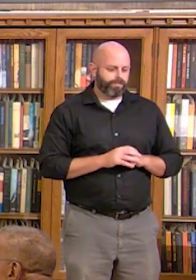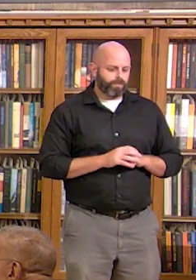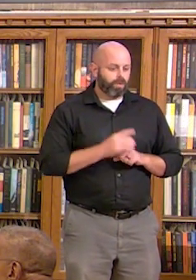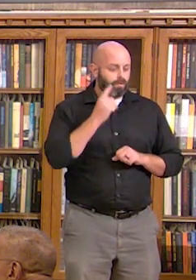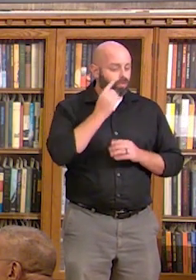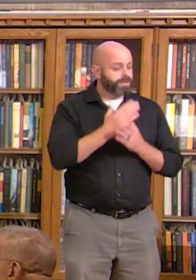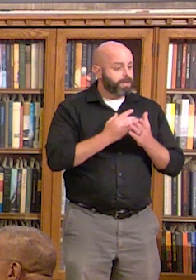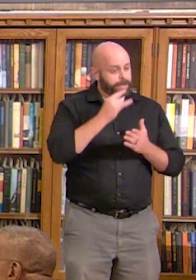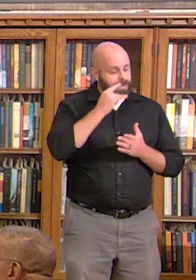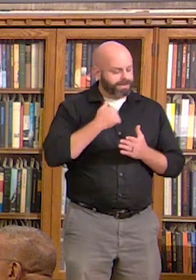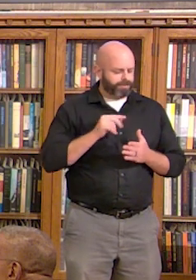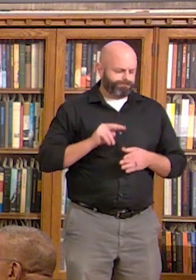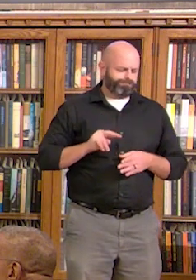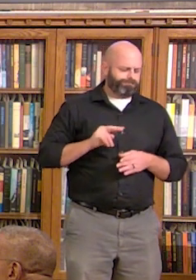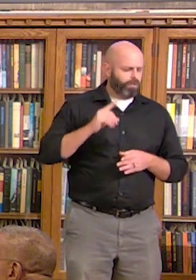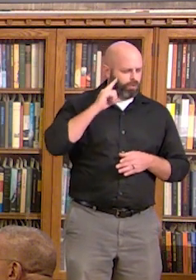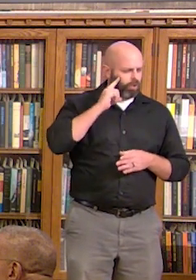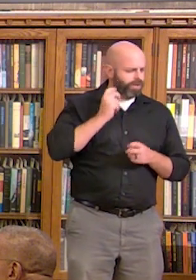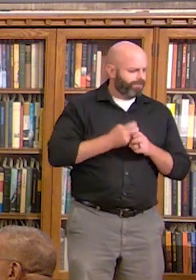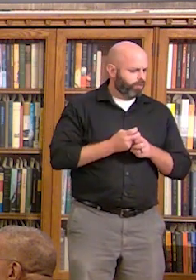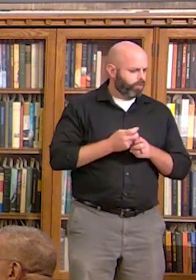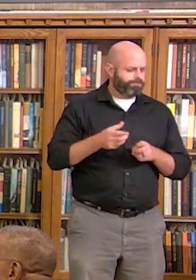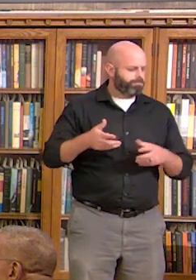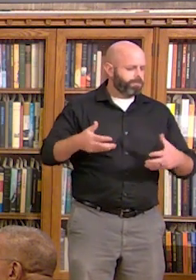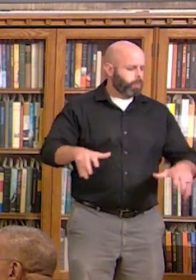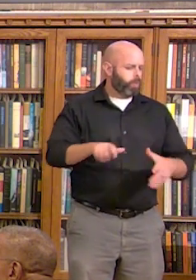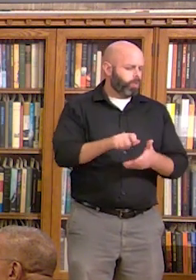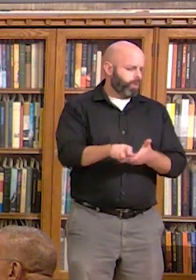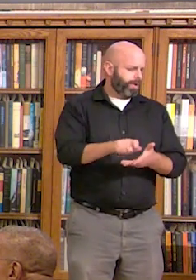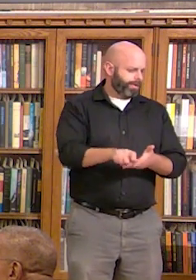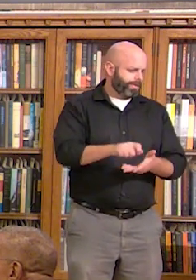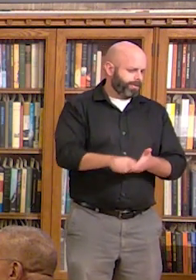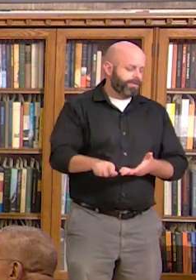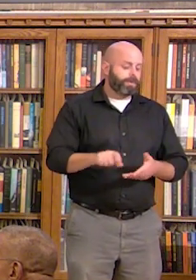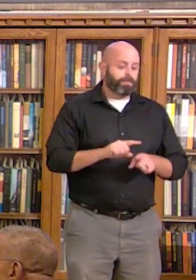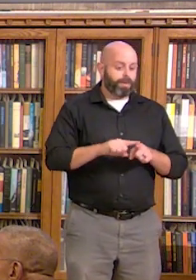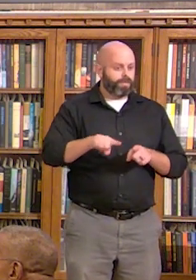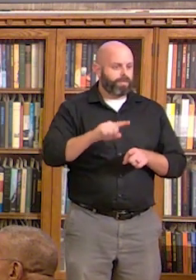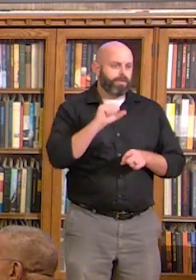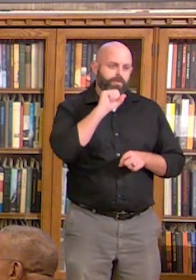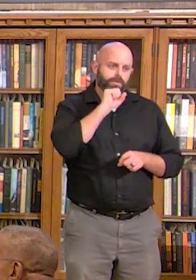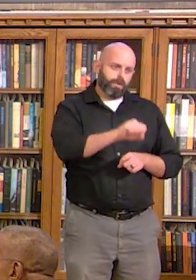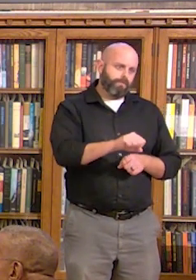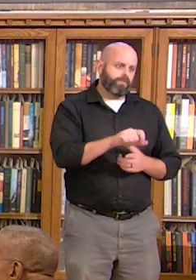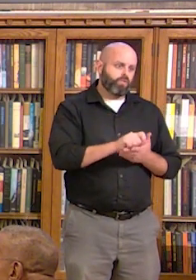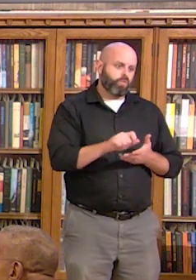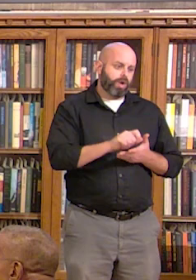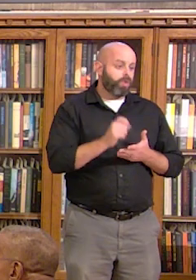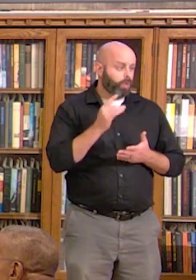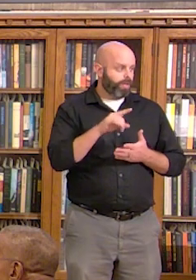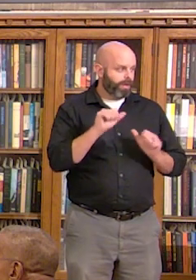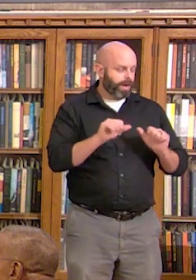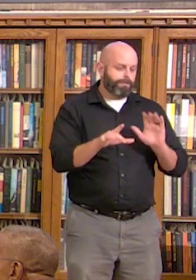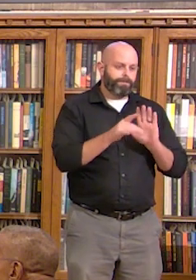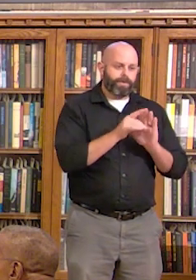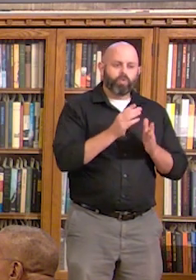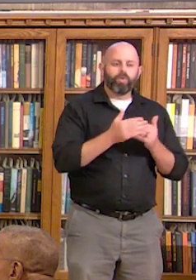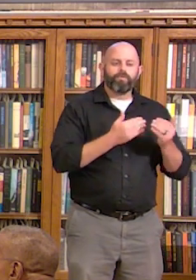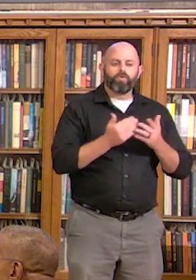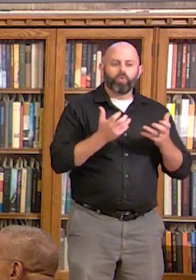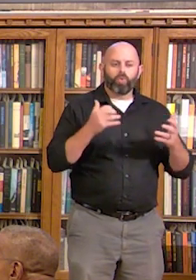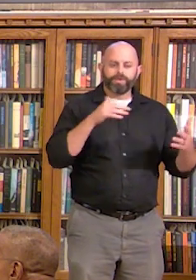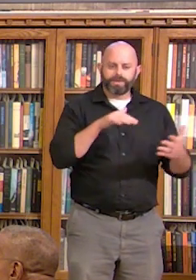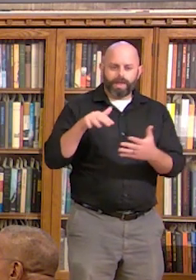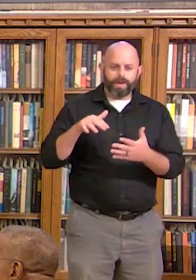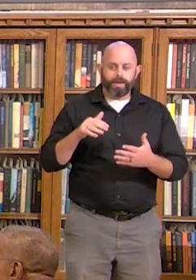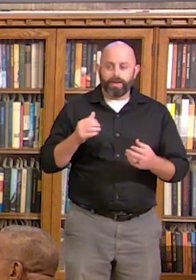was going to be difficult they're not going to want to do the writing and they love the writing because they get to pick what they want to study and a